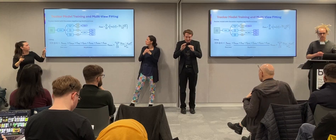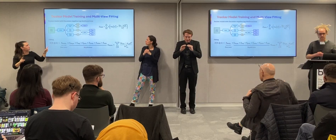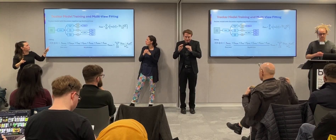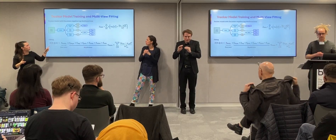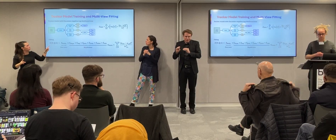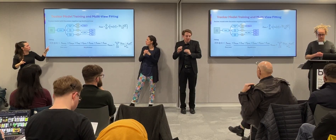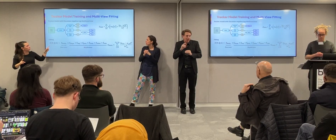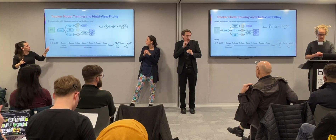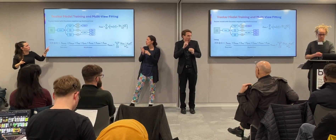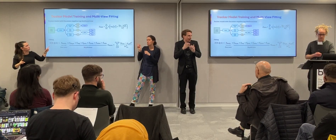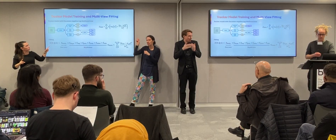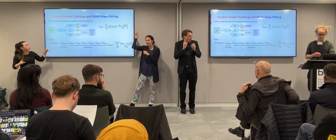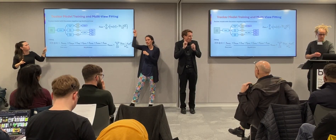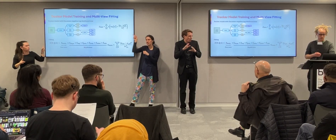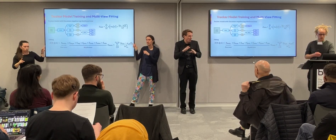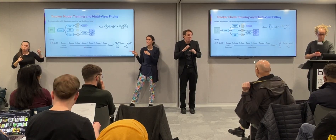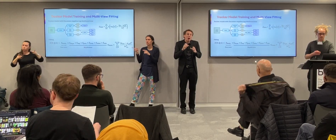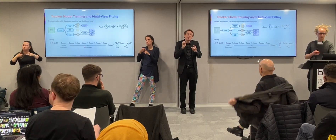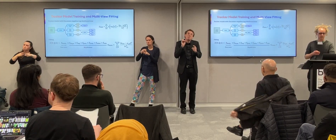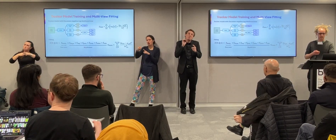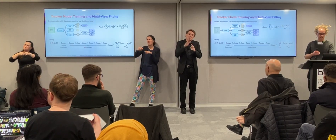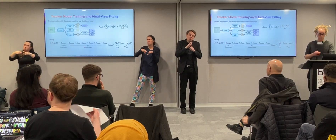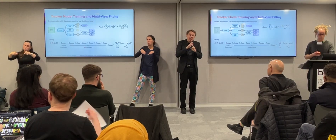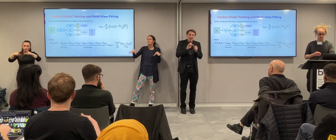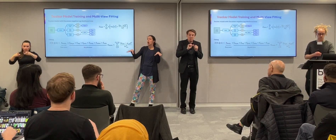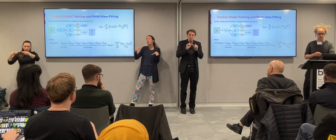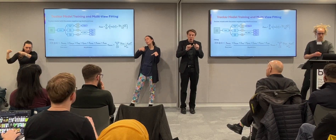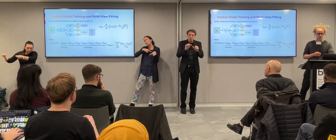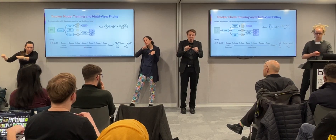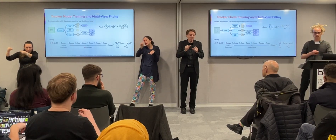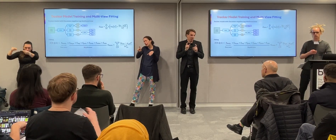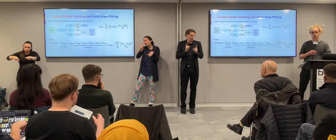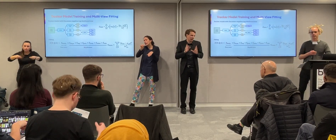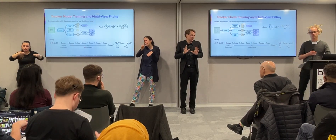is the main pipeline, and obviously we need data